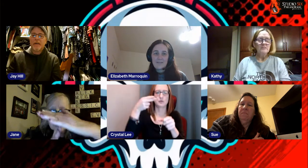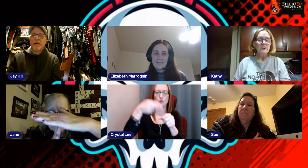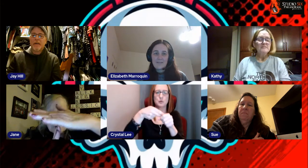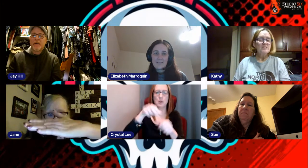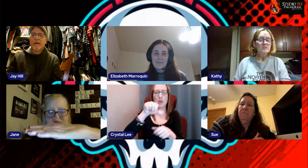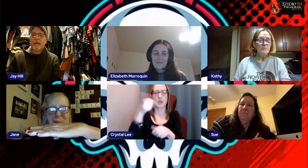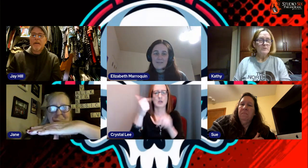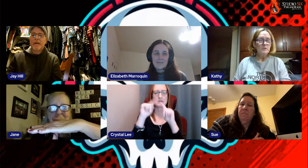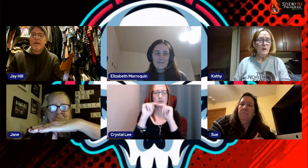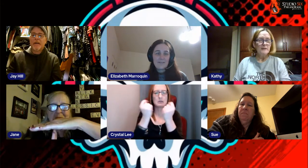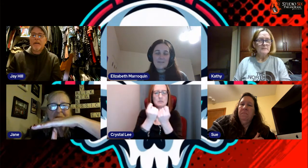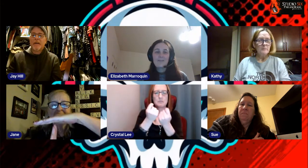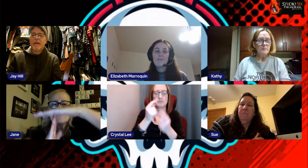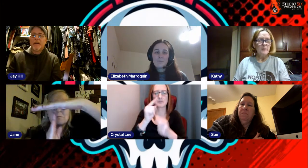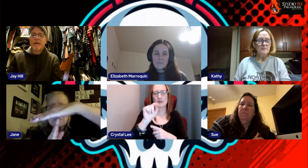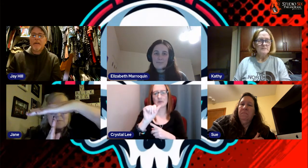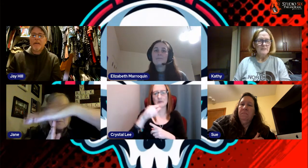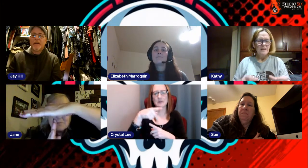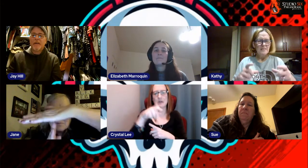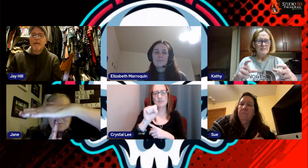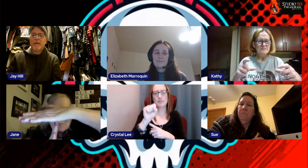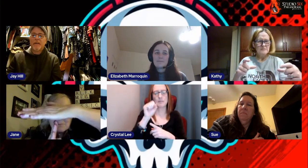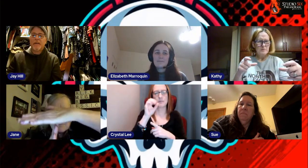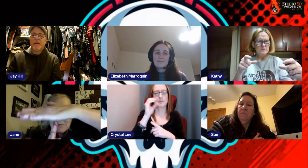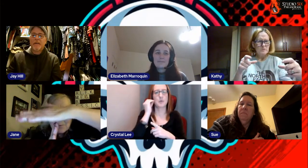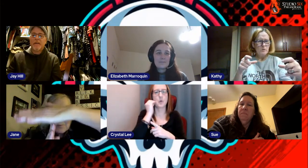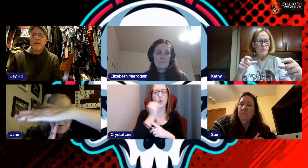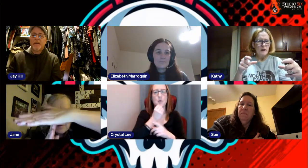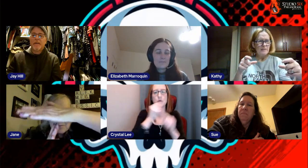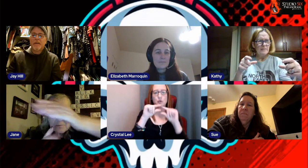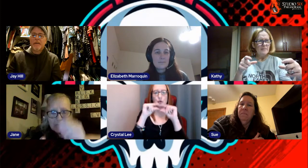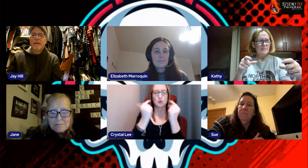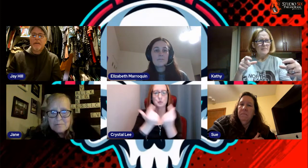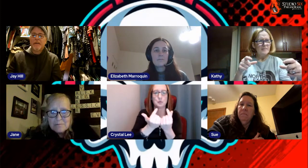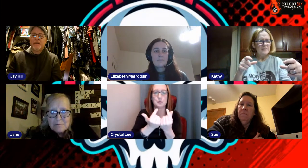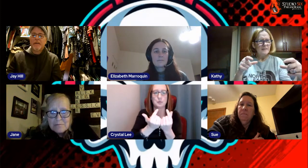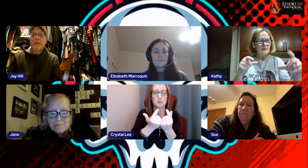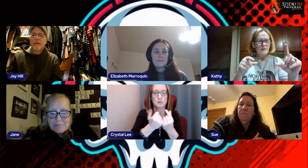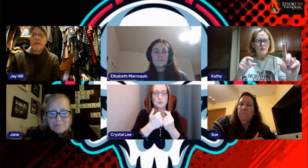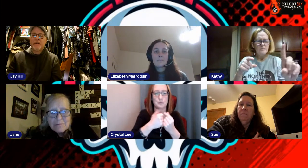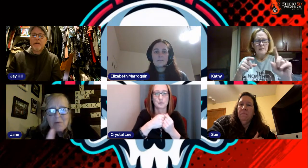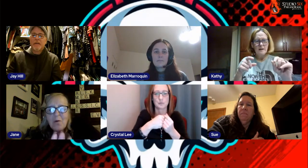So this antique shop that she bought, something about this special toy.